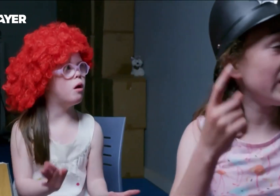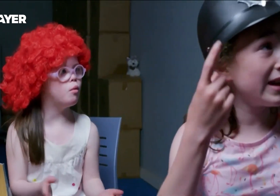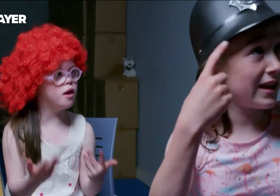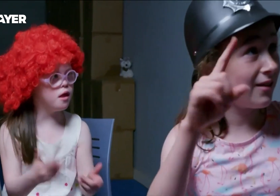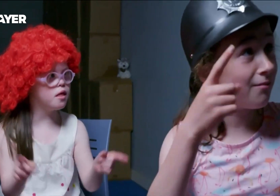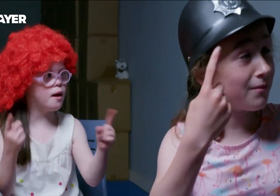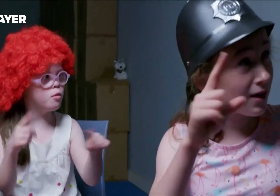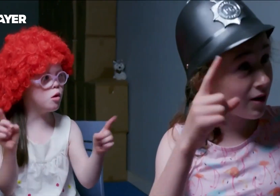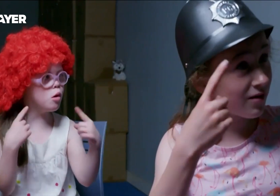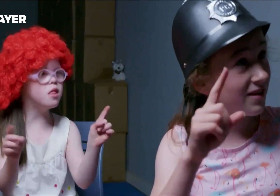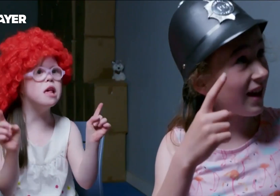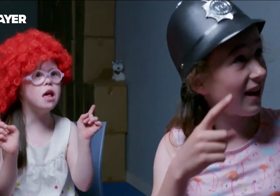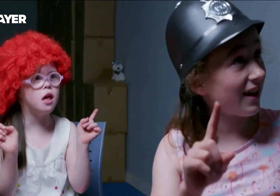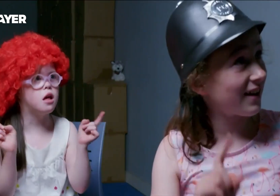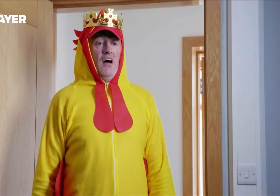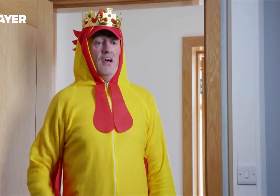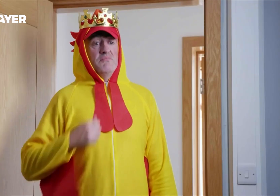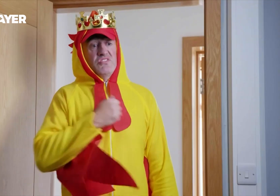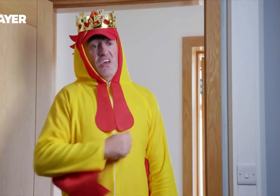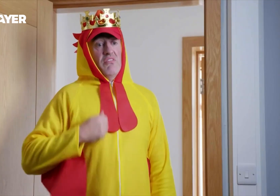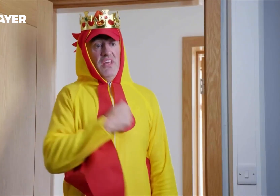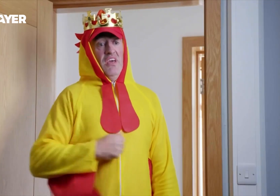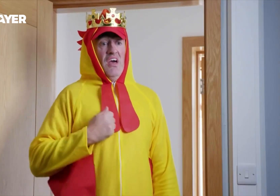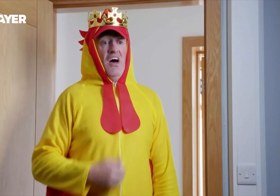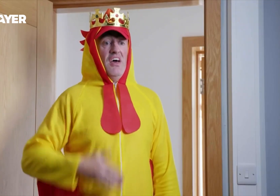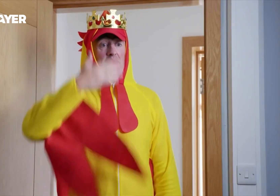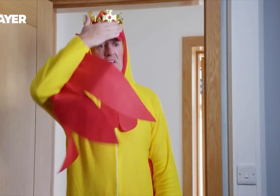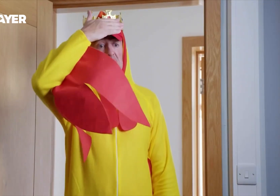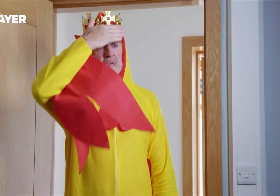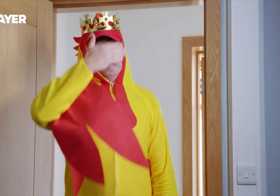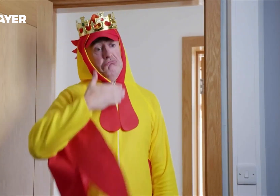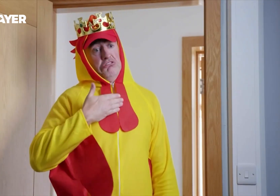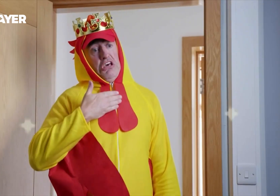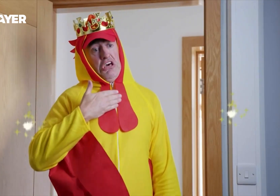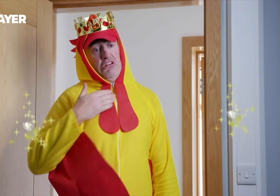No! We need music! I'm sorry. I'm sad.